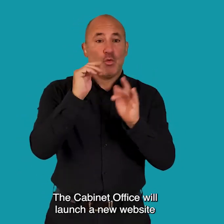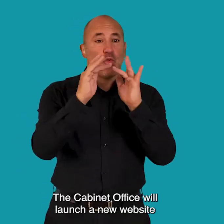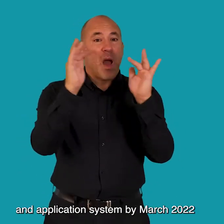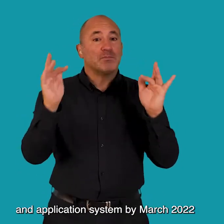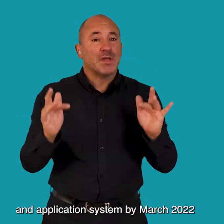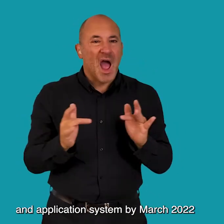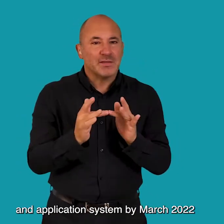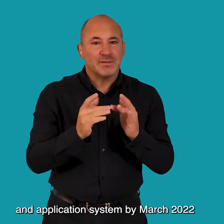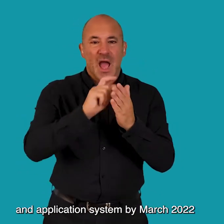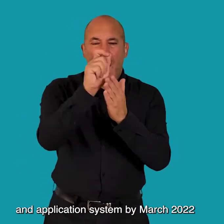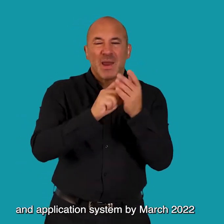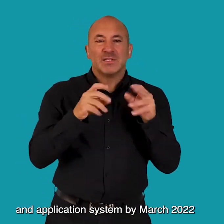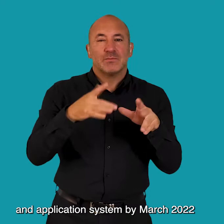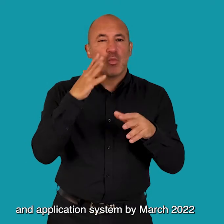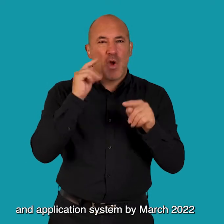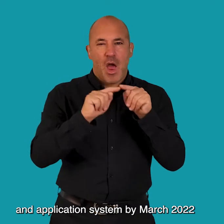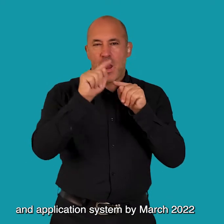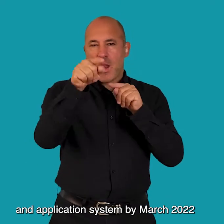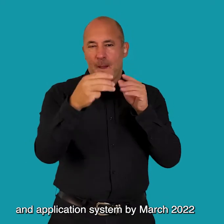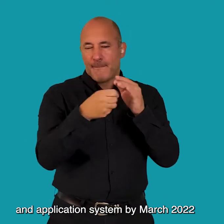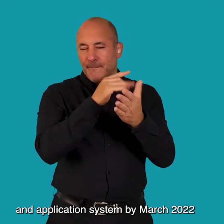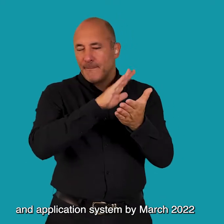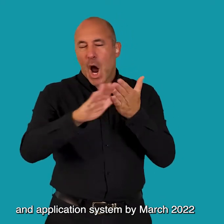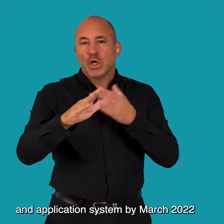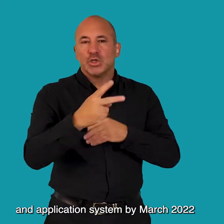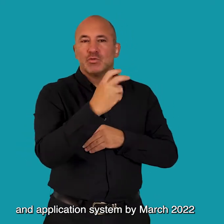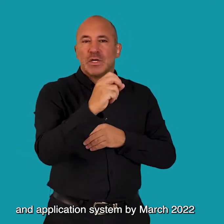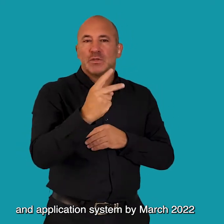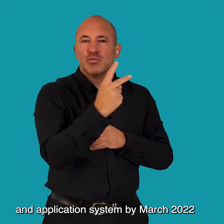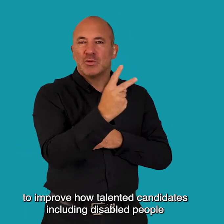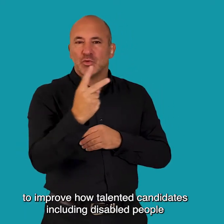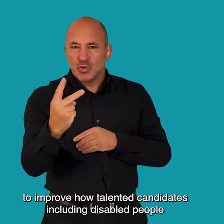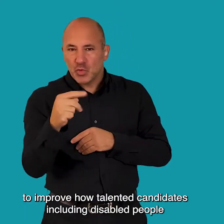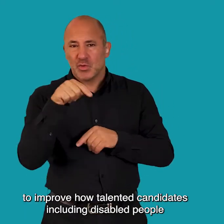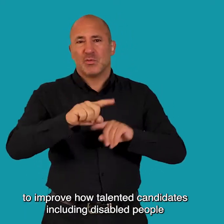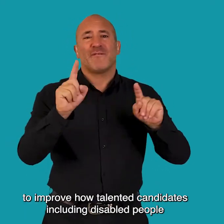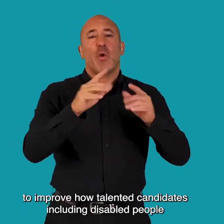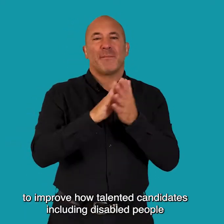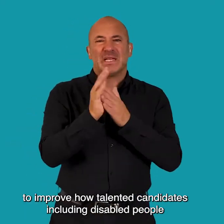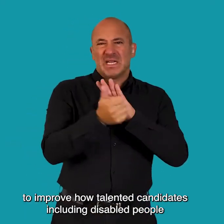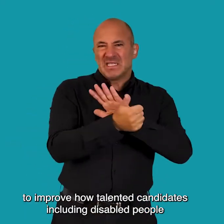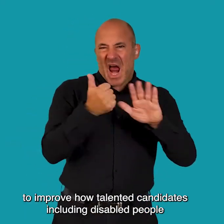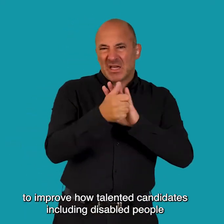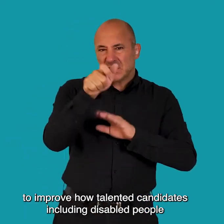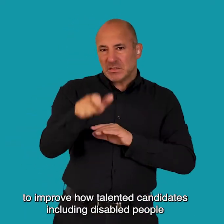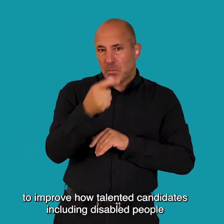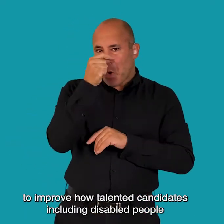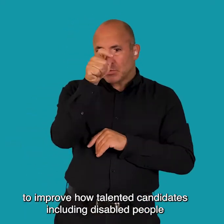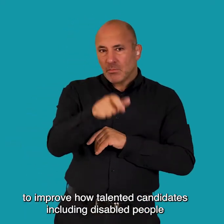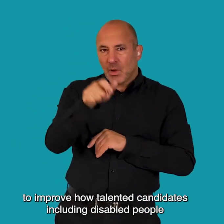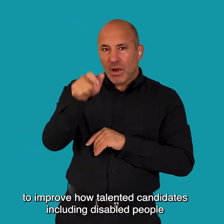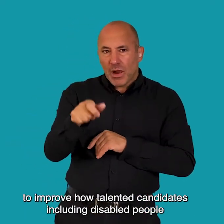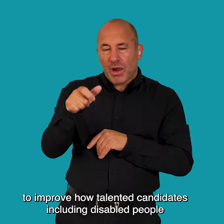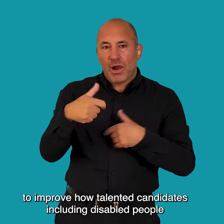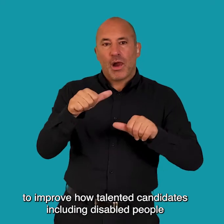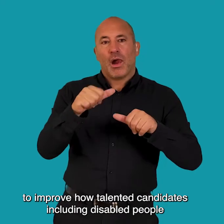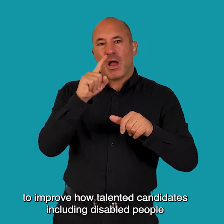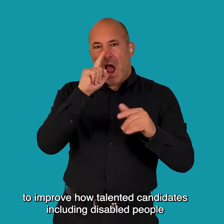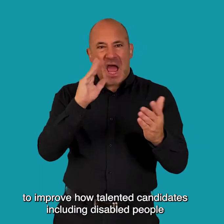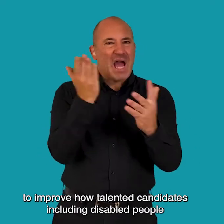and application system by March 2022 to improve how talented candidates, including disabled people,